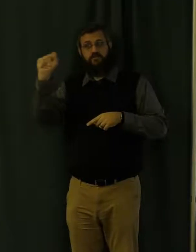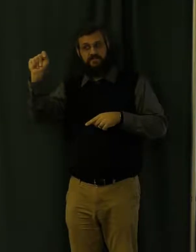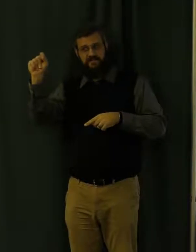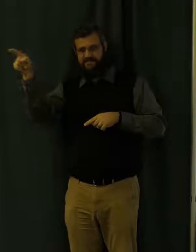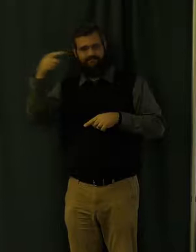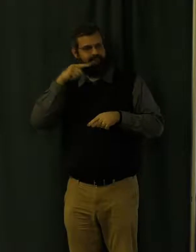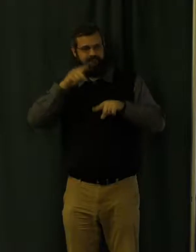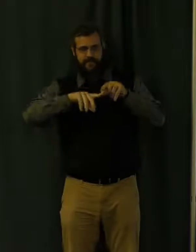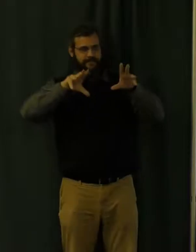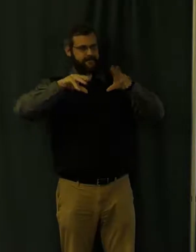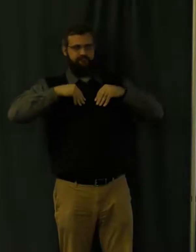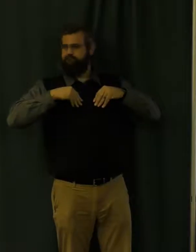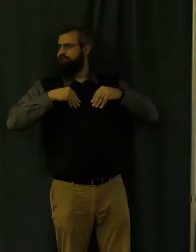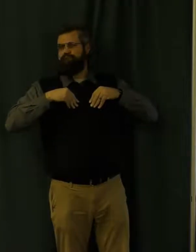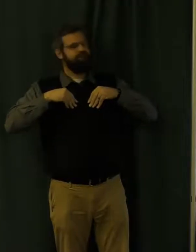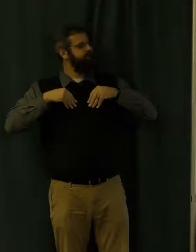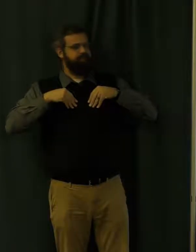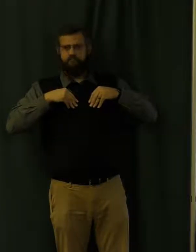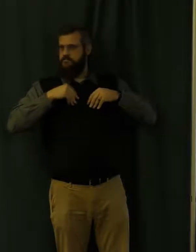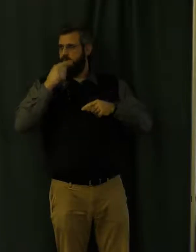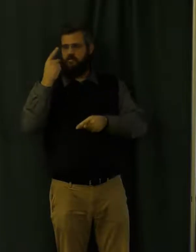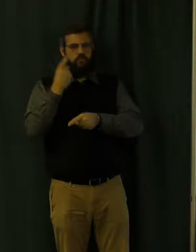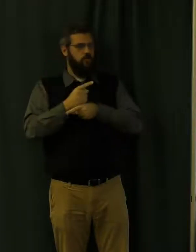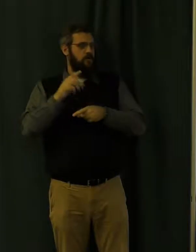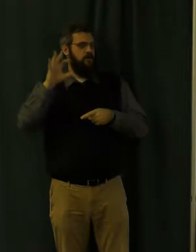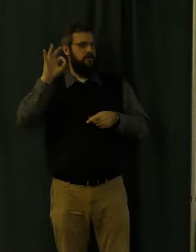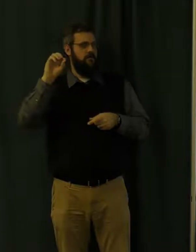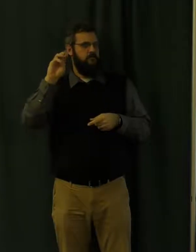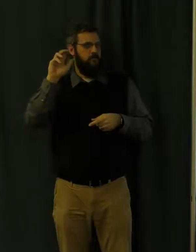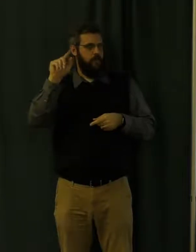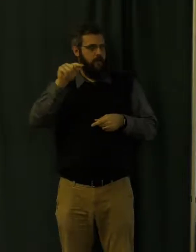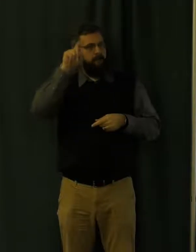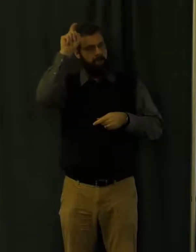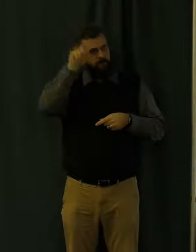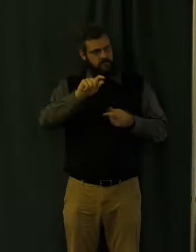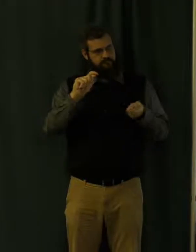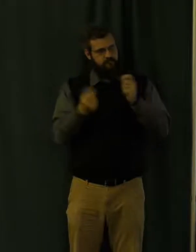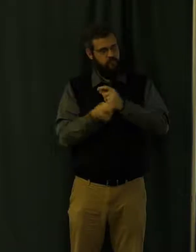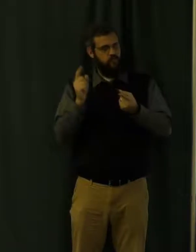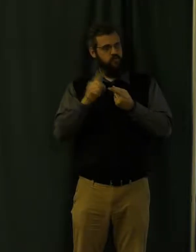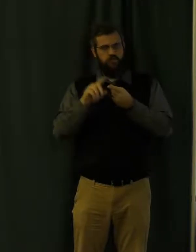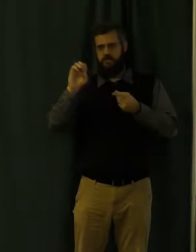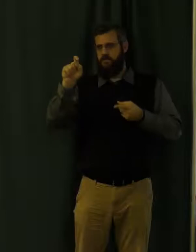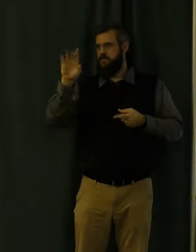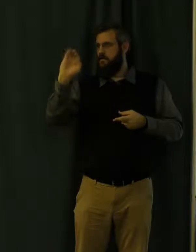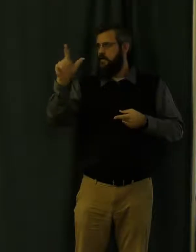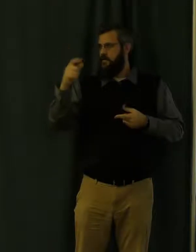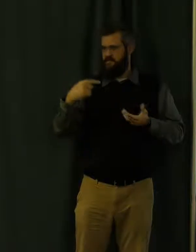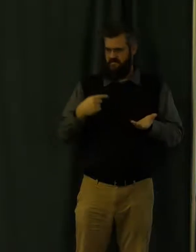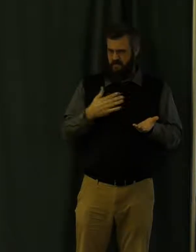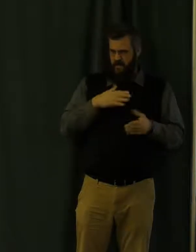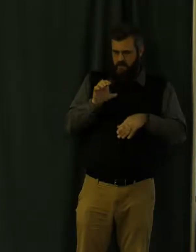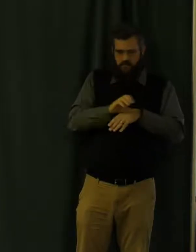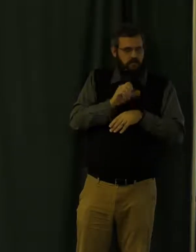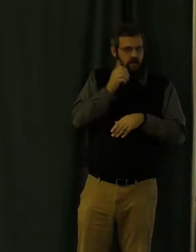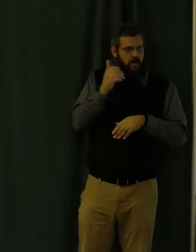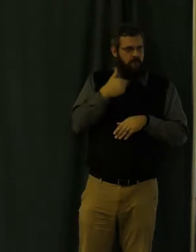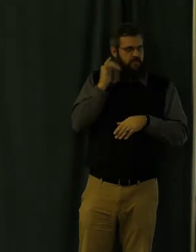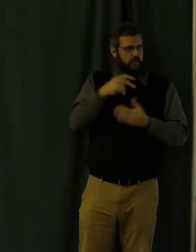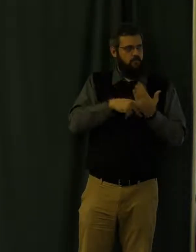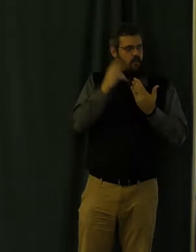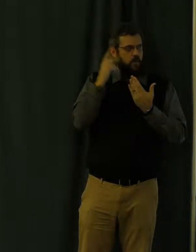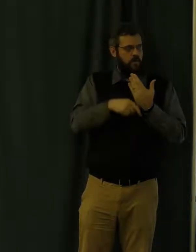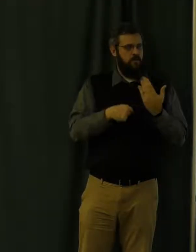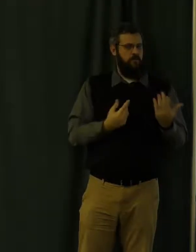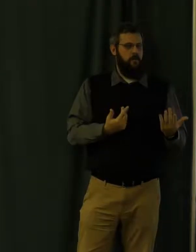cannot accept this. This is not in the right format. You have to redo it in Excel. Well, I don't even have Excel on my computer. So I just